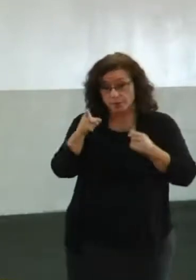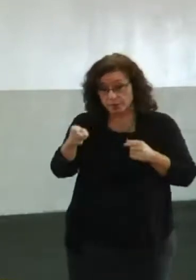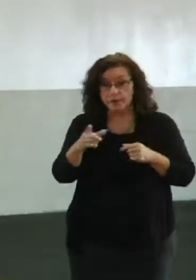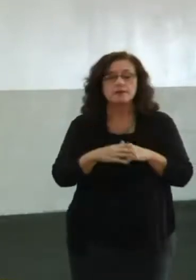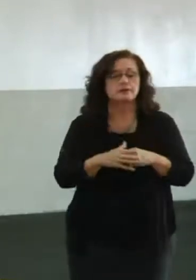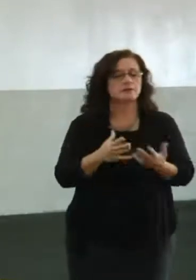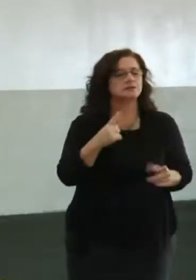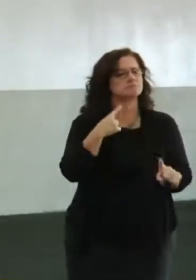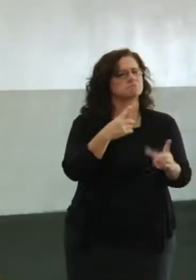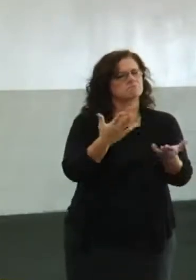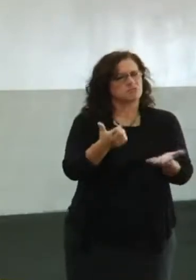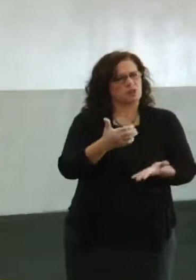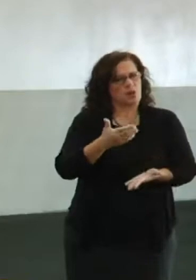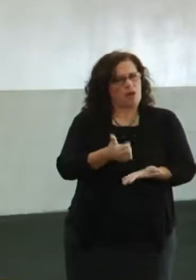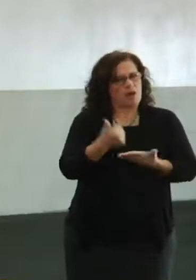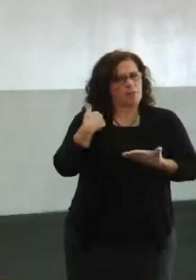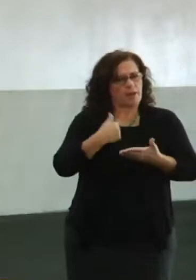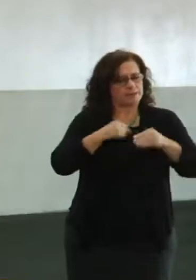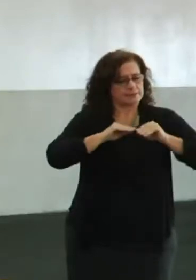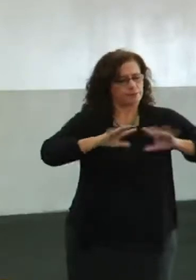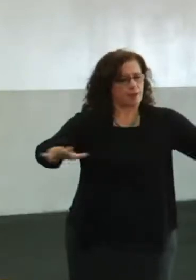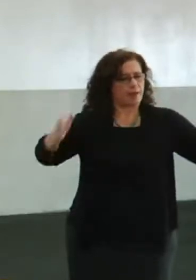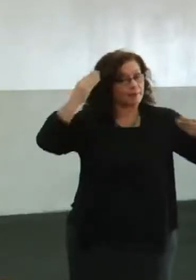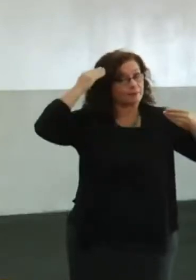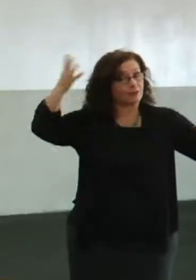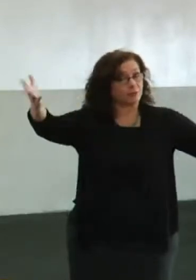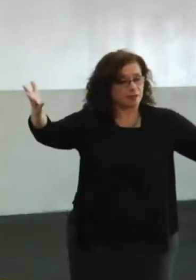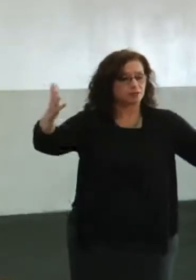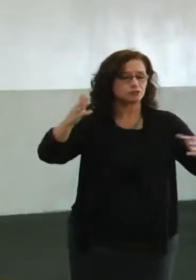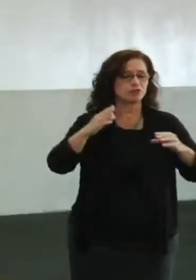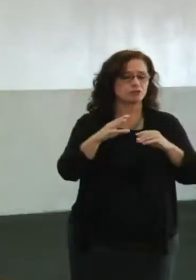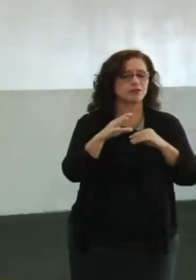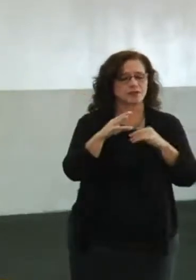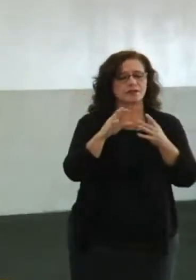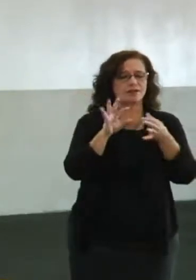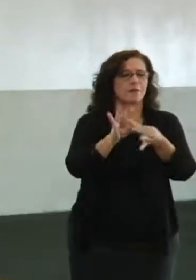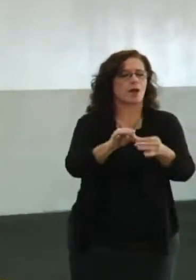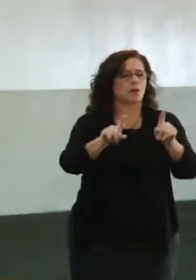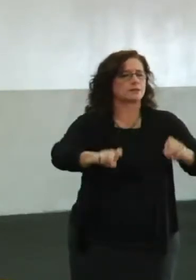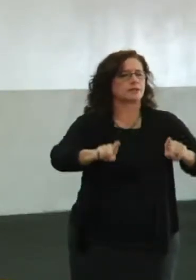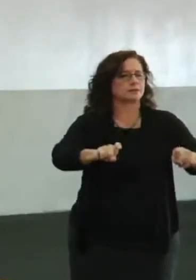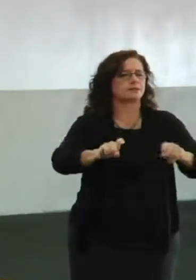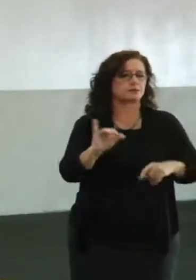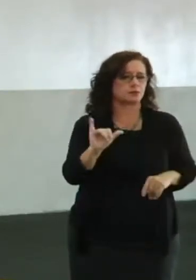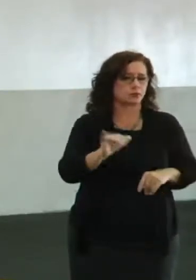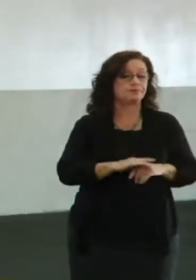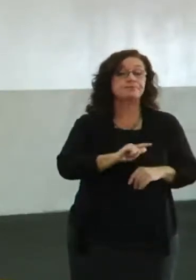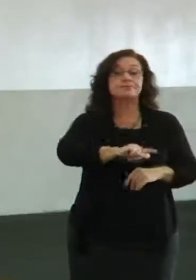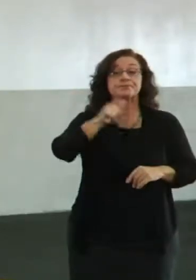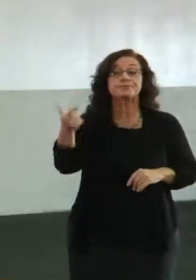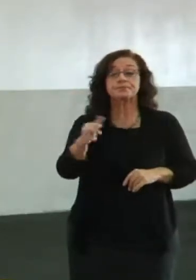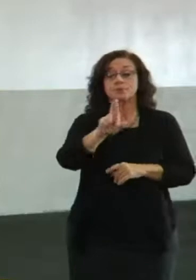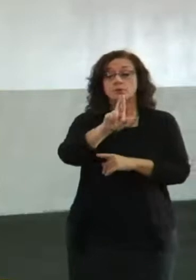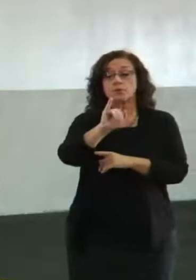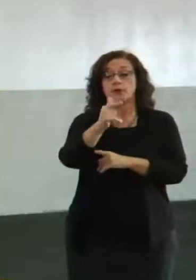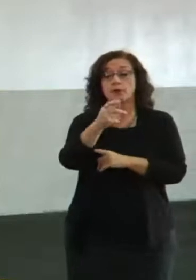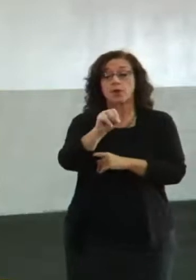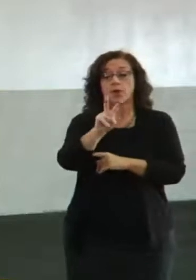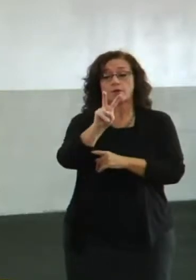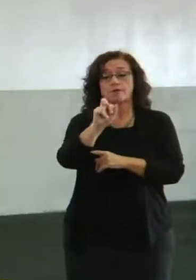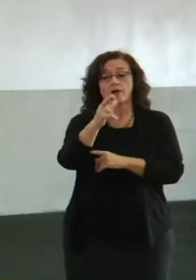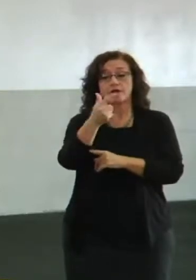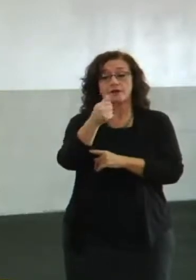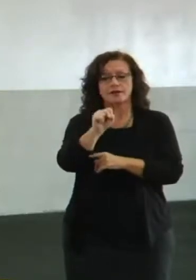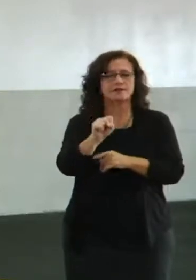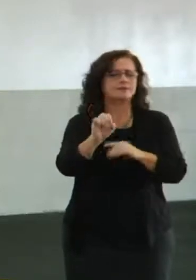to make sure that we're getting tested. So with that, I will bring up Rigo Vargas. Thank you very much for tuning in